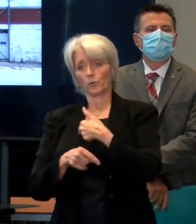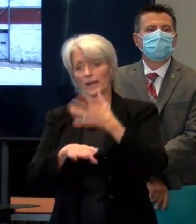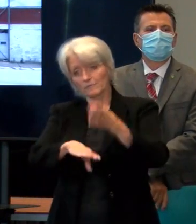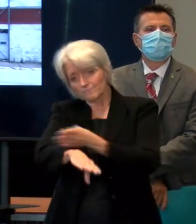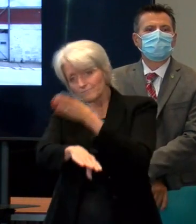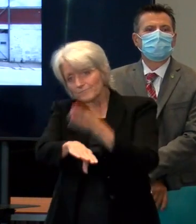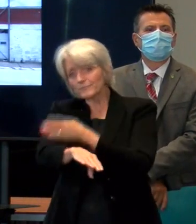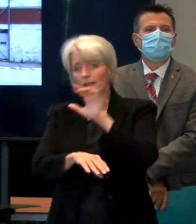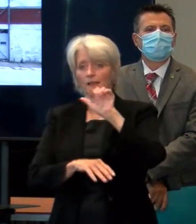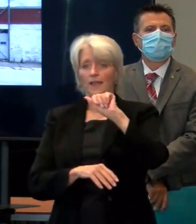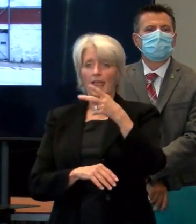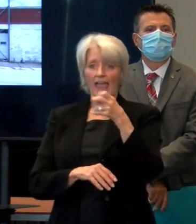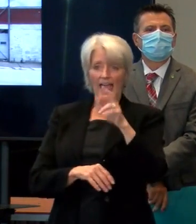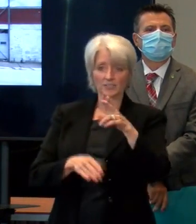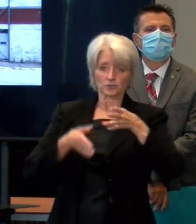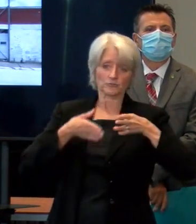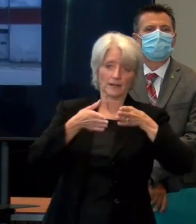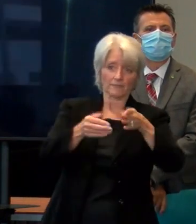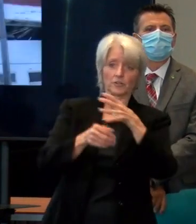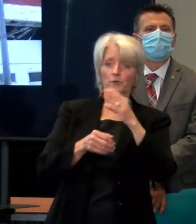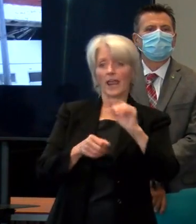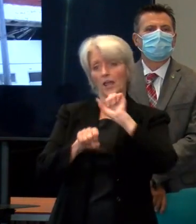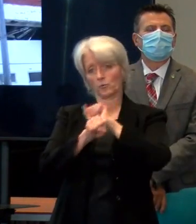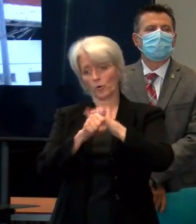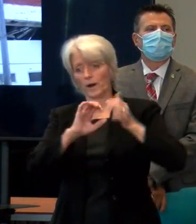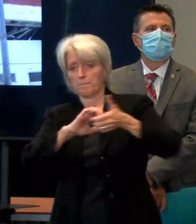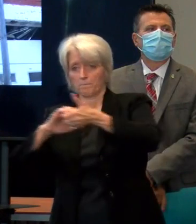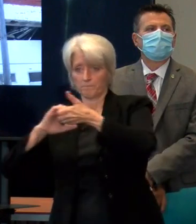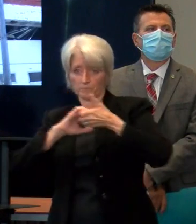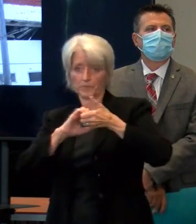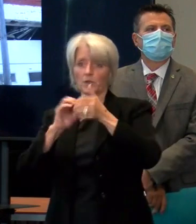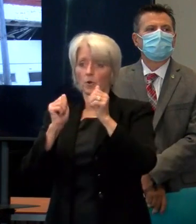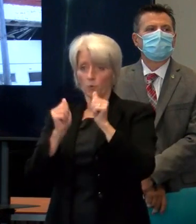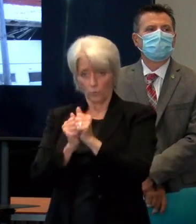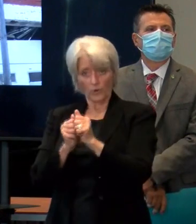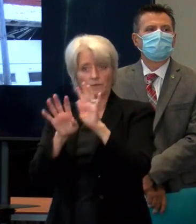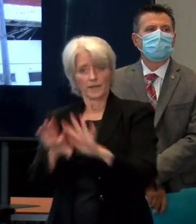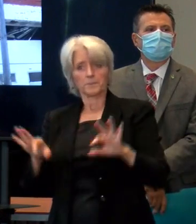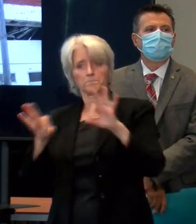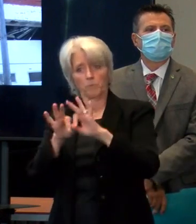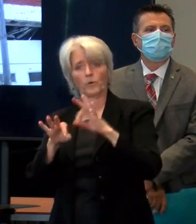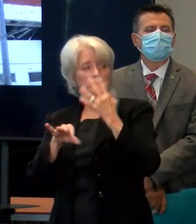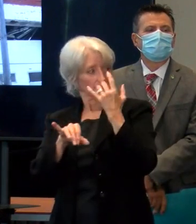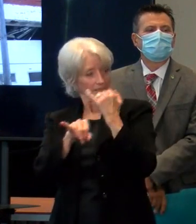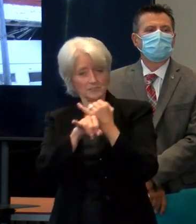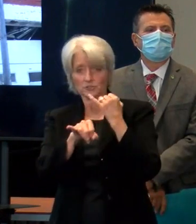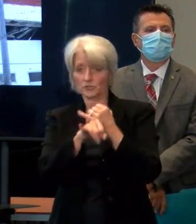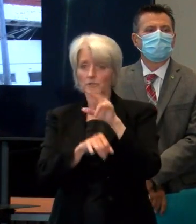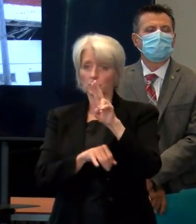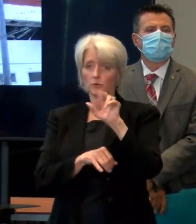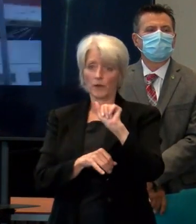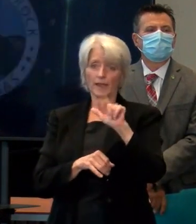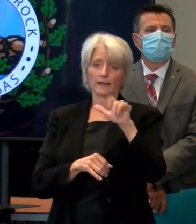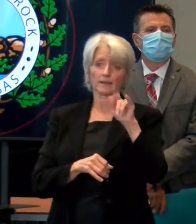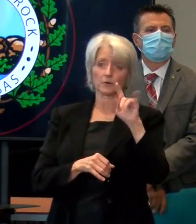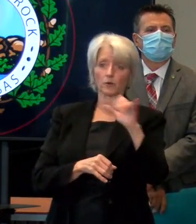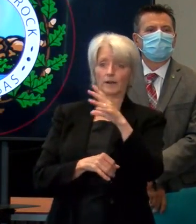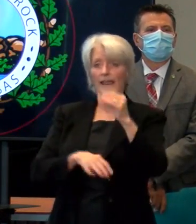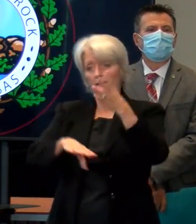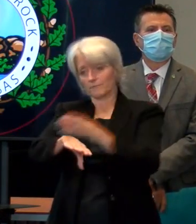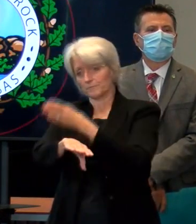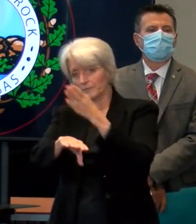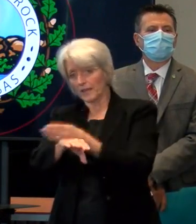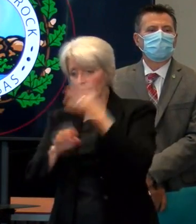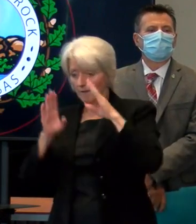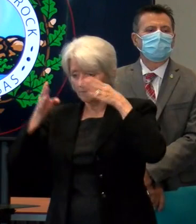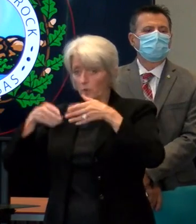Avenue. It's an exciting day as we work in partnership with the anchoring institution of the like of UA Little Rock to also revitalize Asher Avenue,